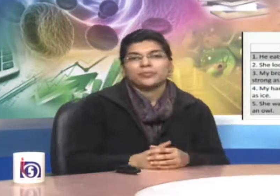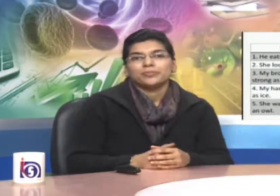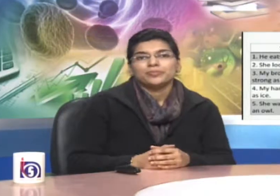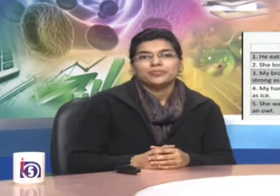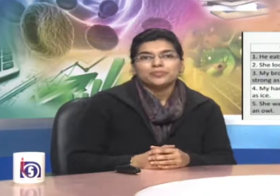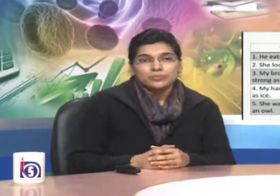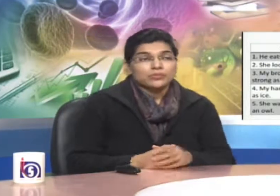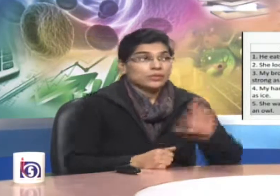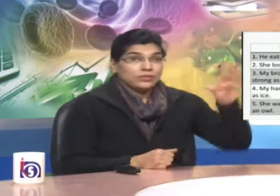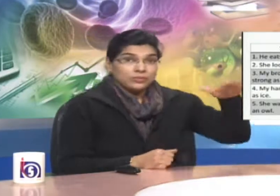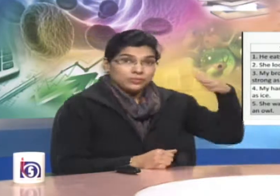Simile and metaphor.